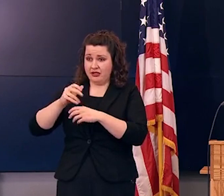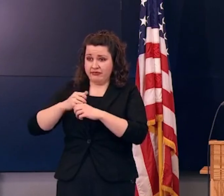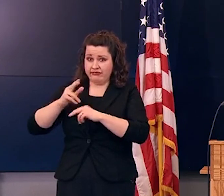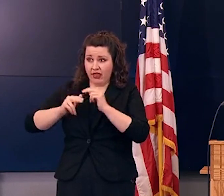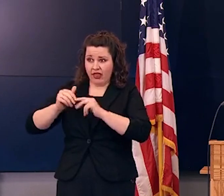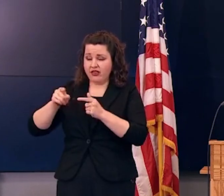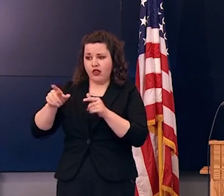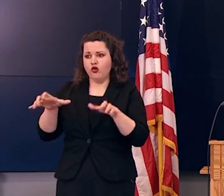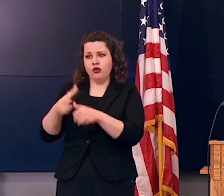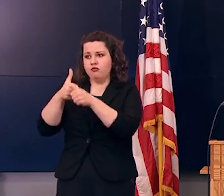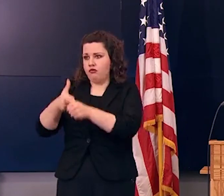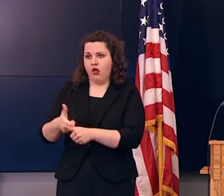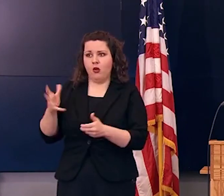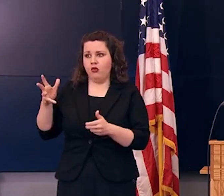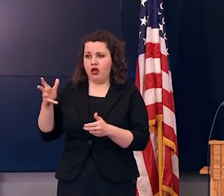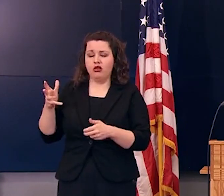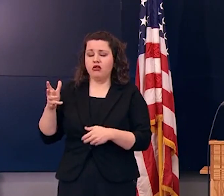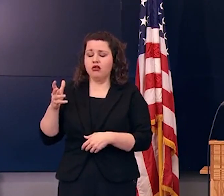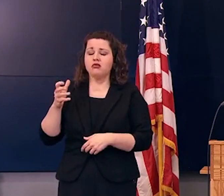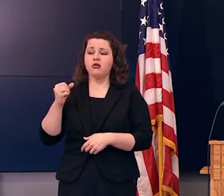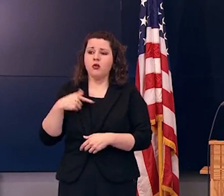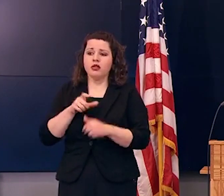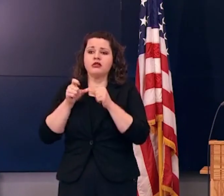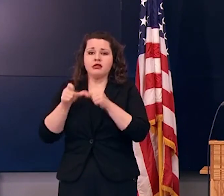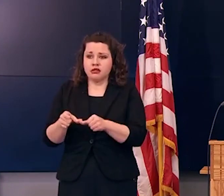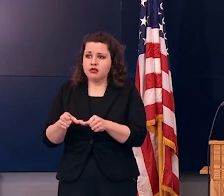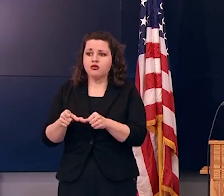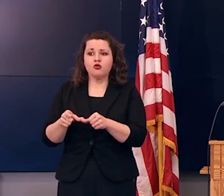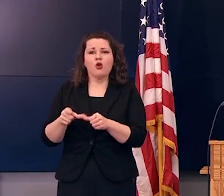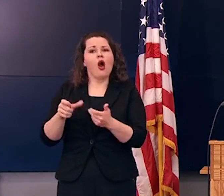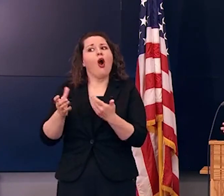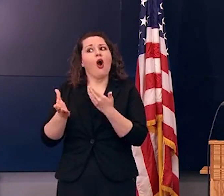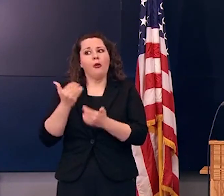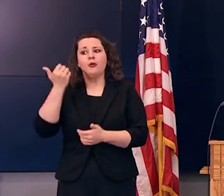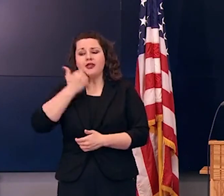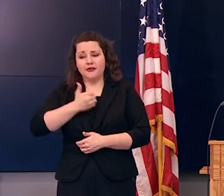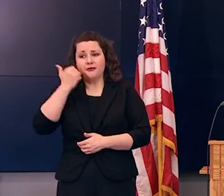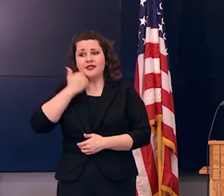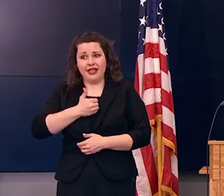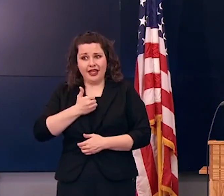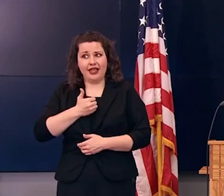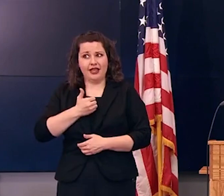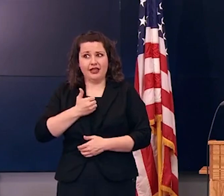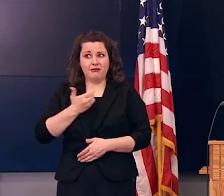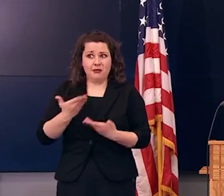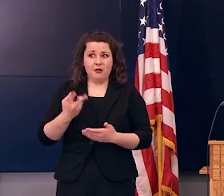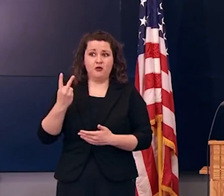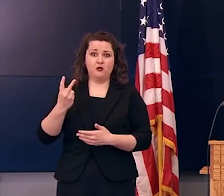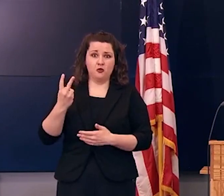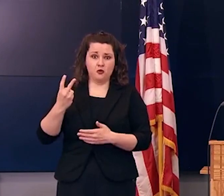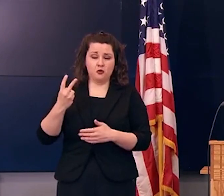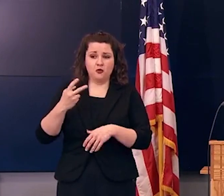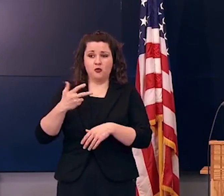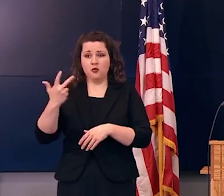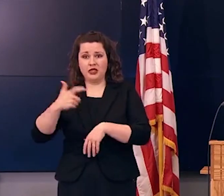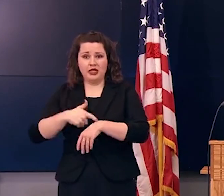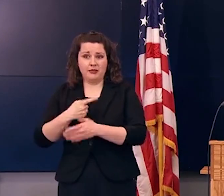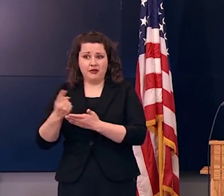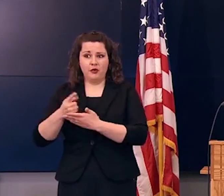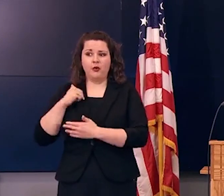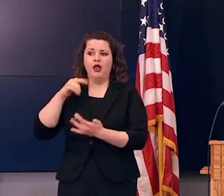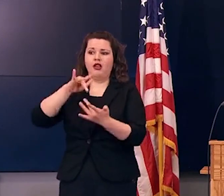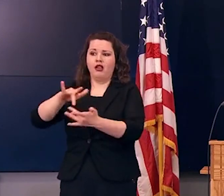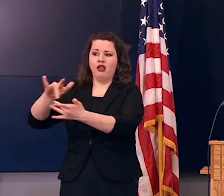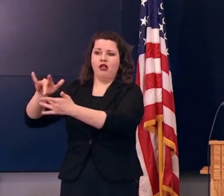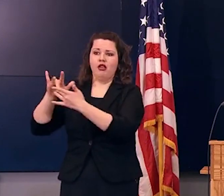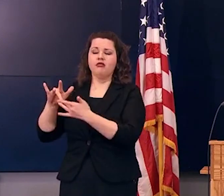and we'll continue to do it. And we're going to continue almost on a daily basis, if not 2 or 3 times a week, reaching out to do an